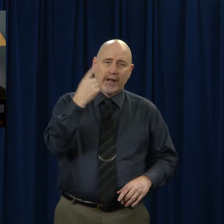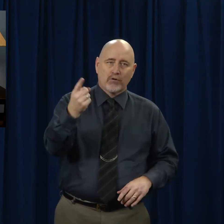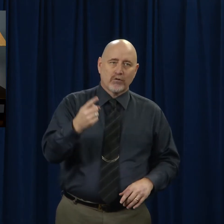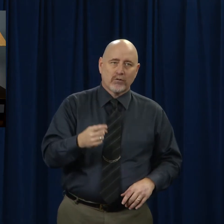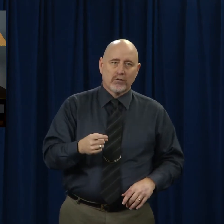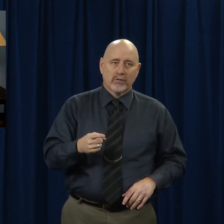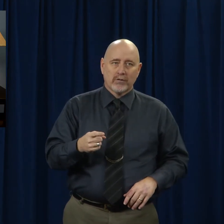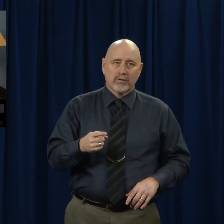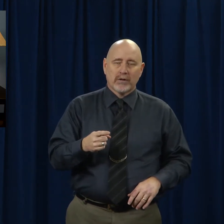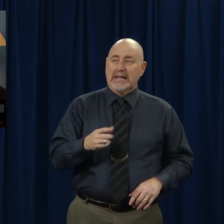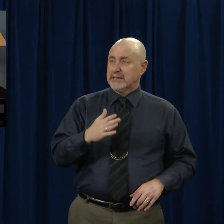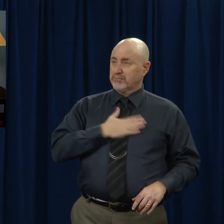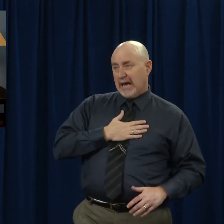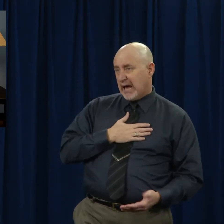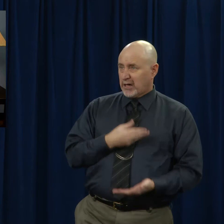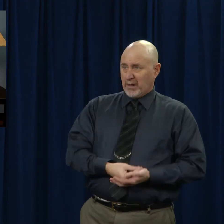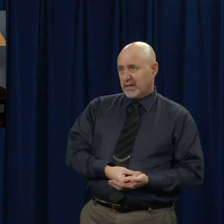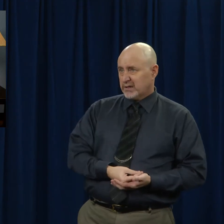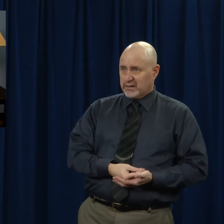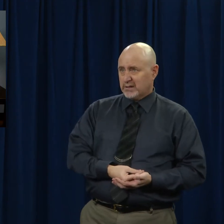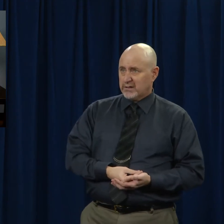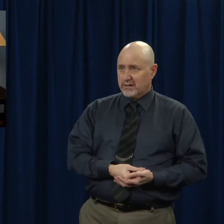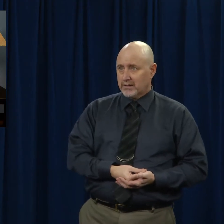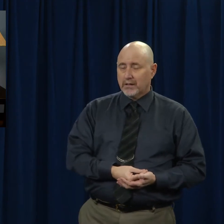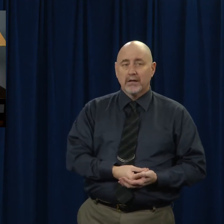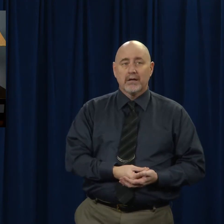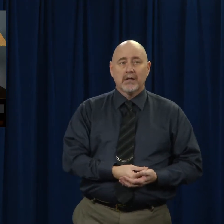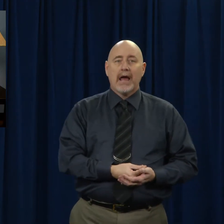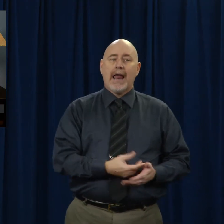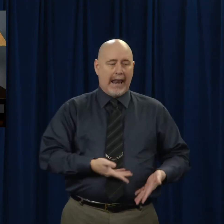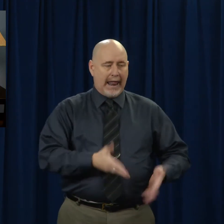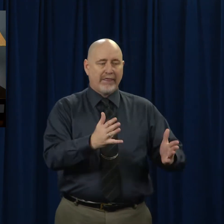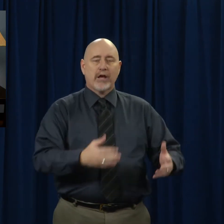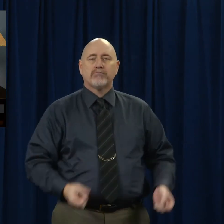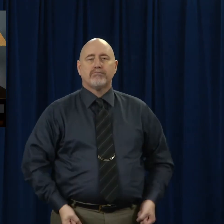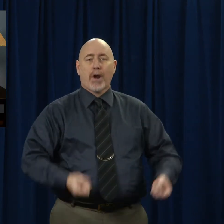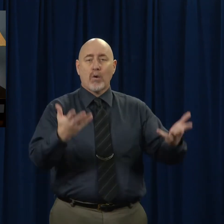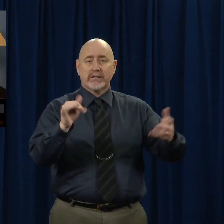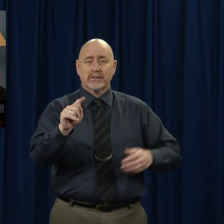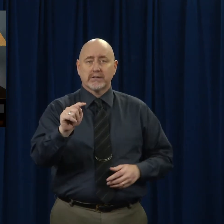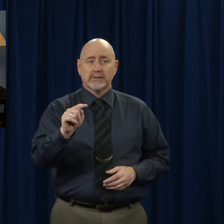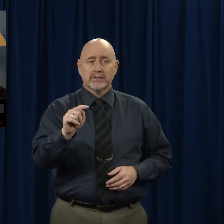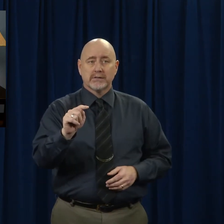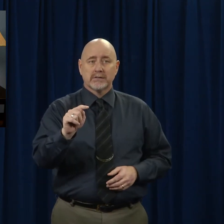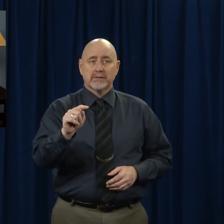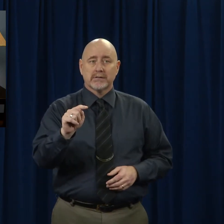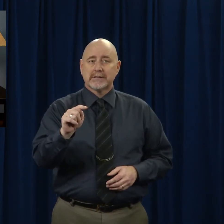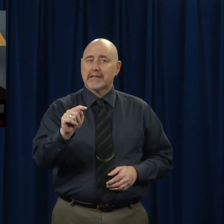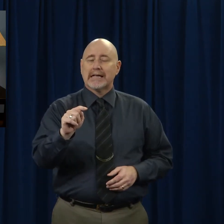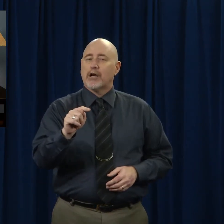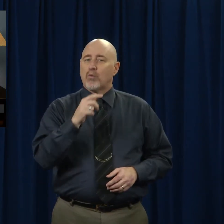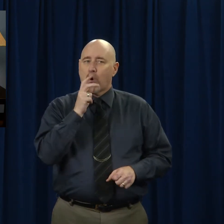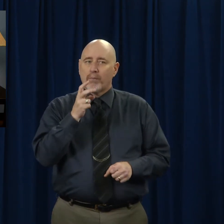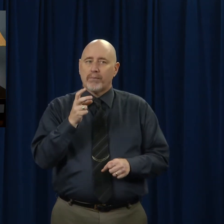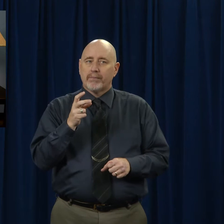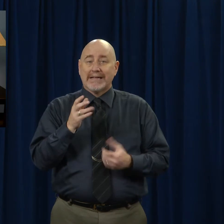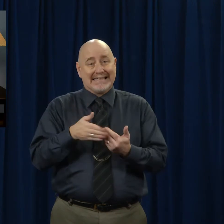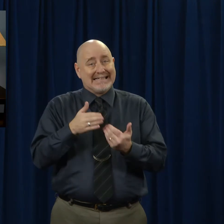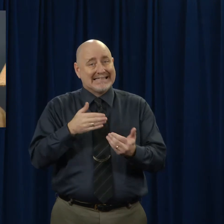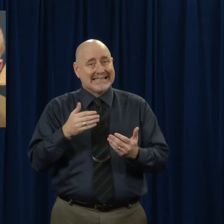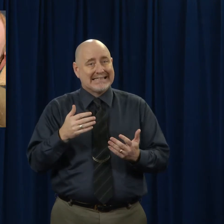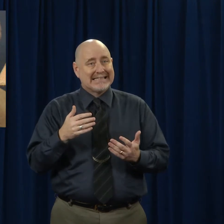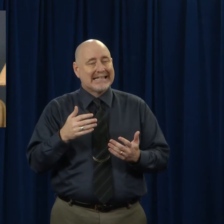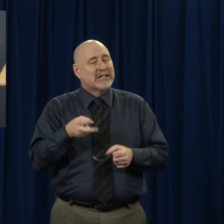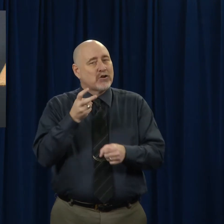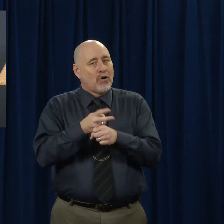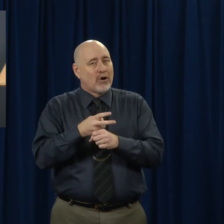to you, "This is my money," and you're going to let them blow it. Now, that's not going to be hard, not going to be easy to